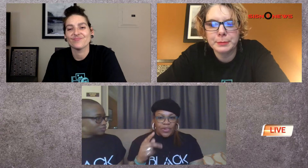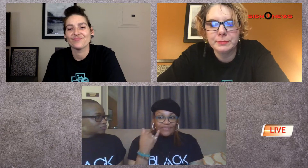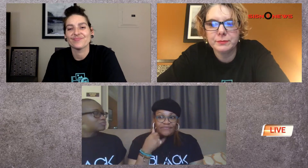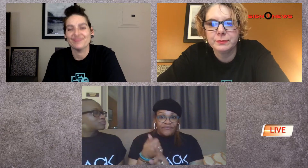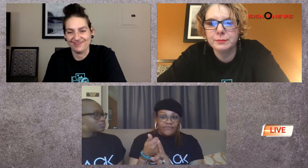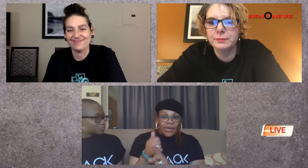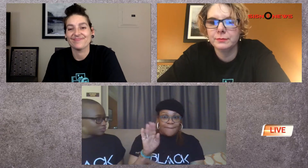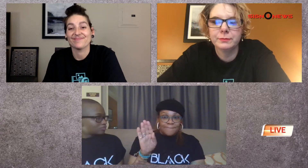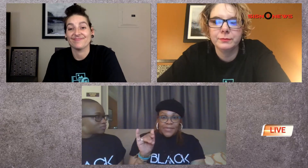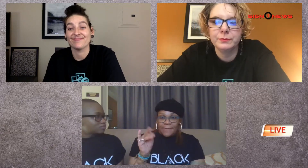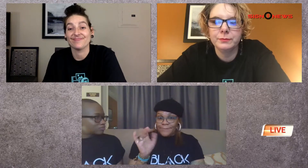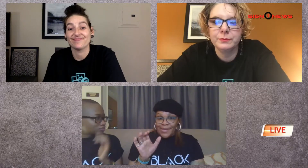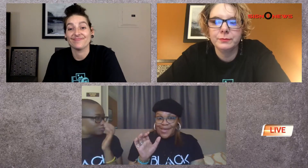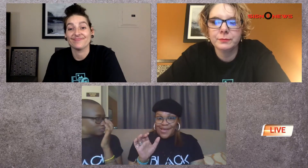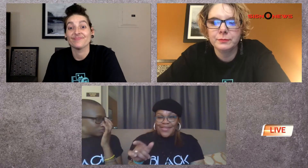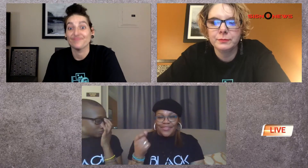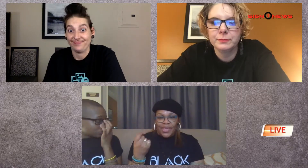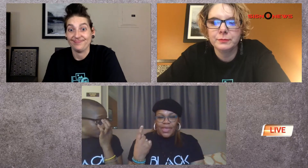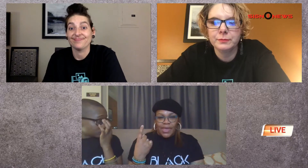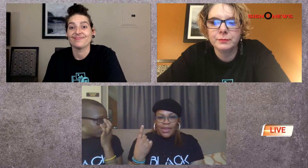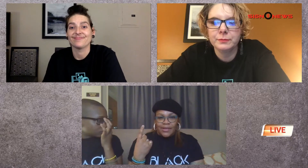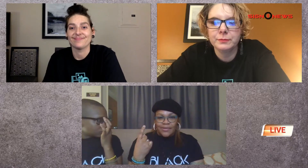I guess